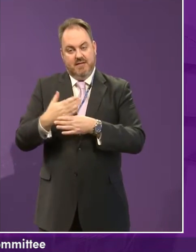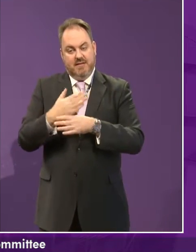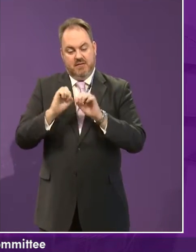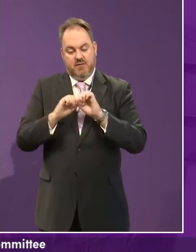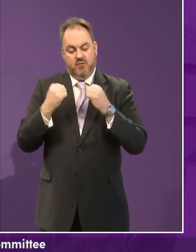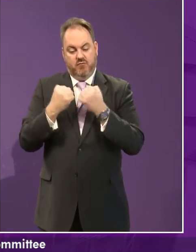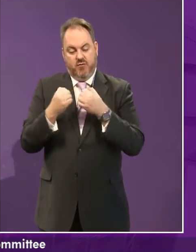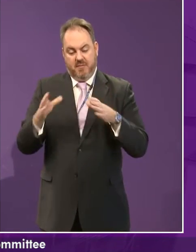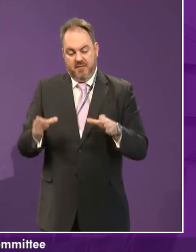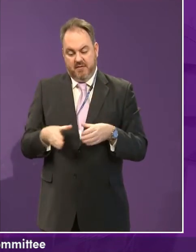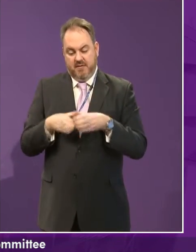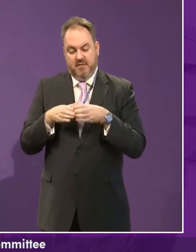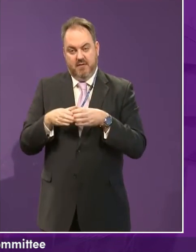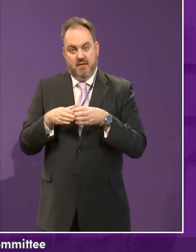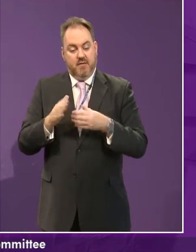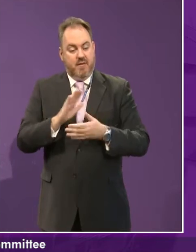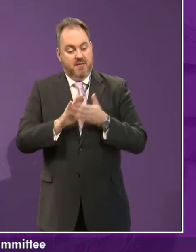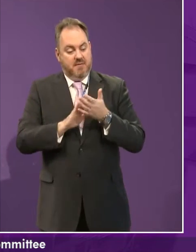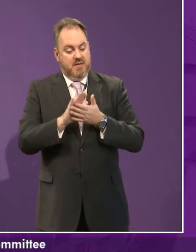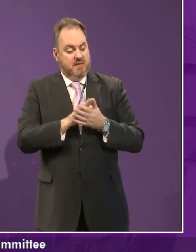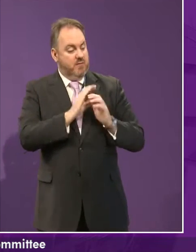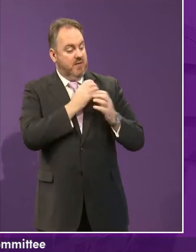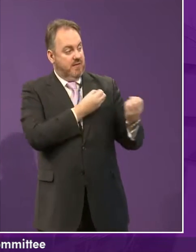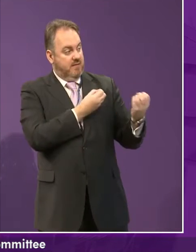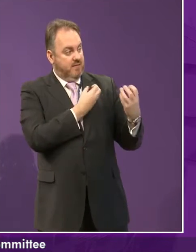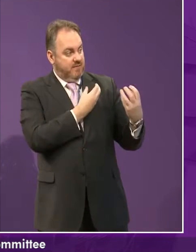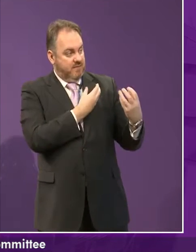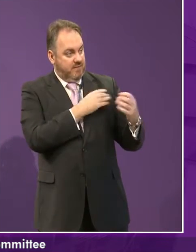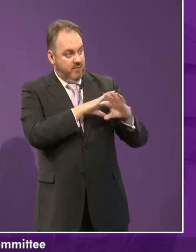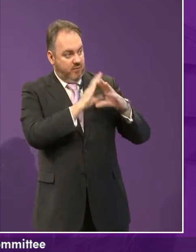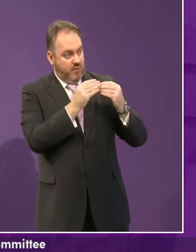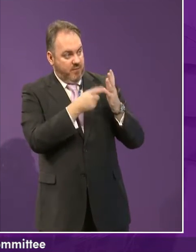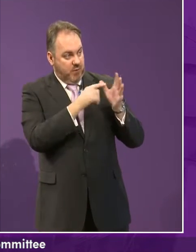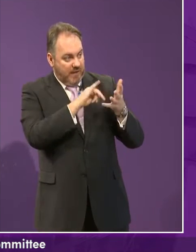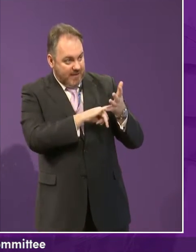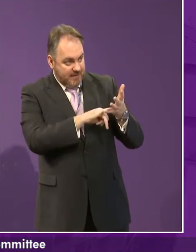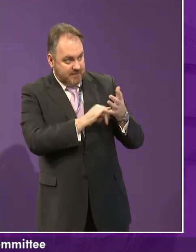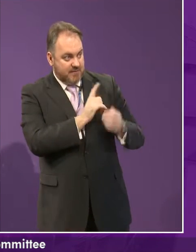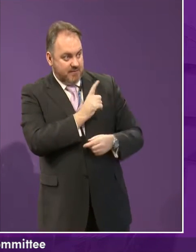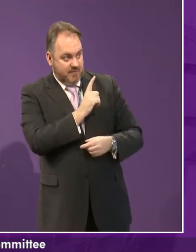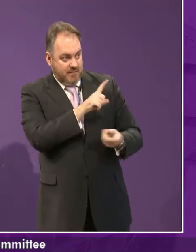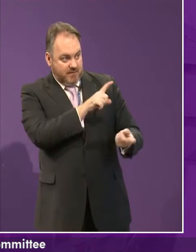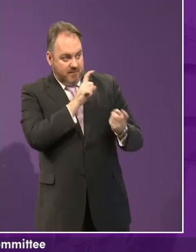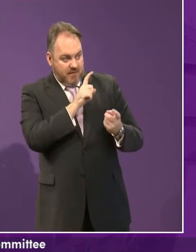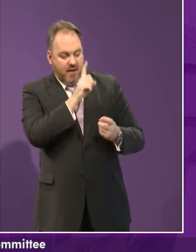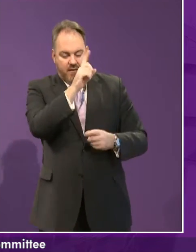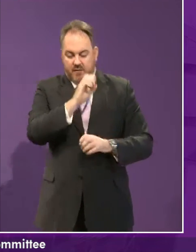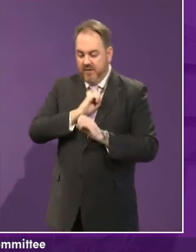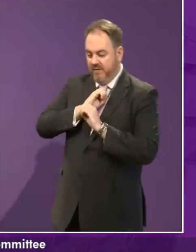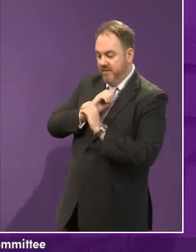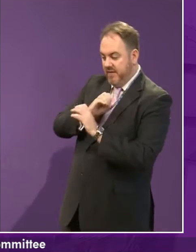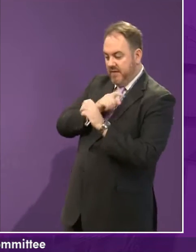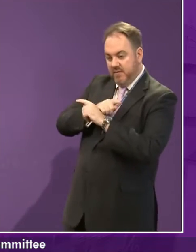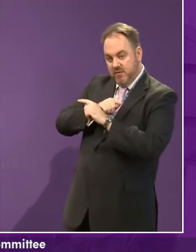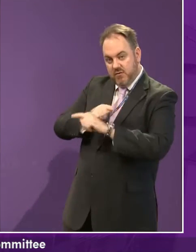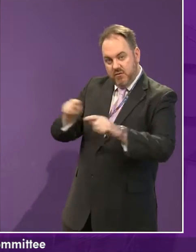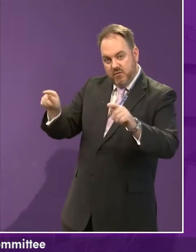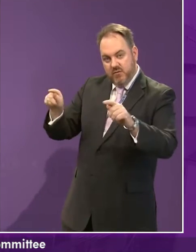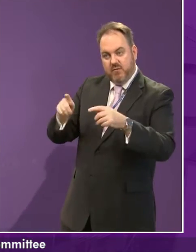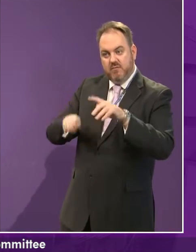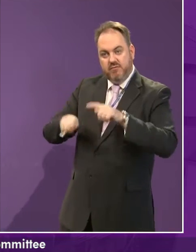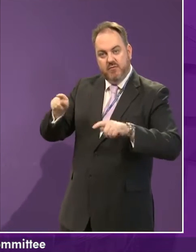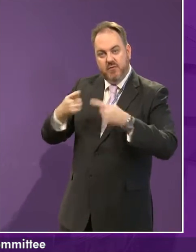then feed back that information to the group to sort of see what the developments are for UCAS. UCAS are also having at the moment, because they're doing so many developments